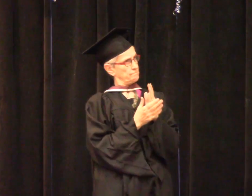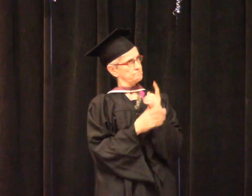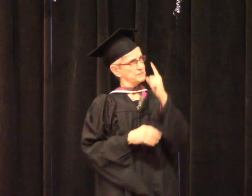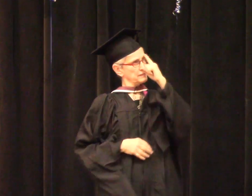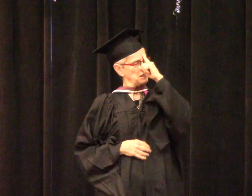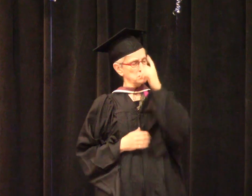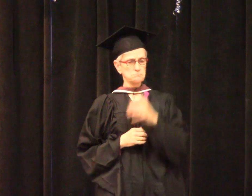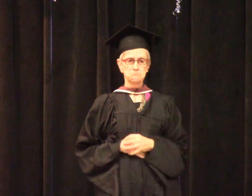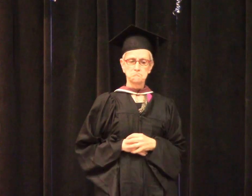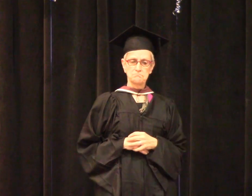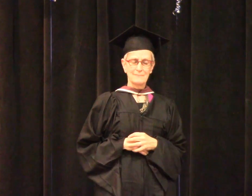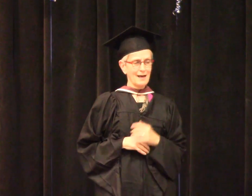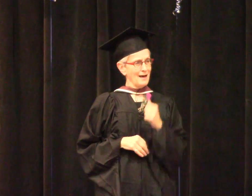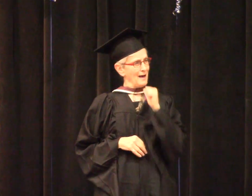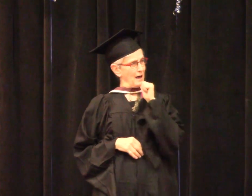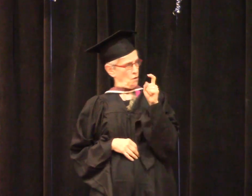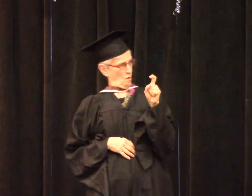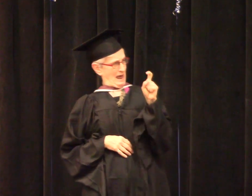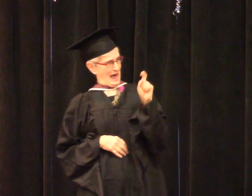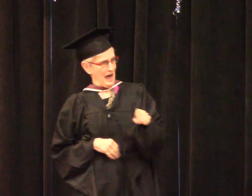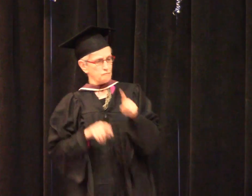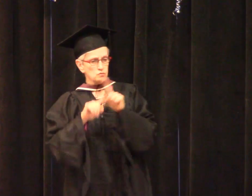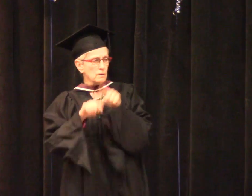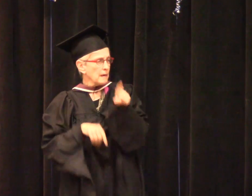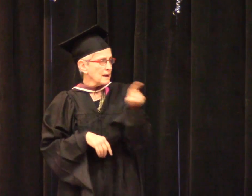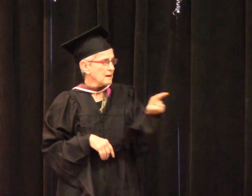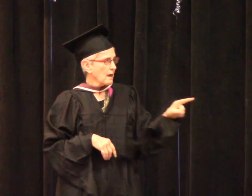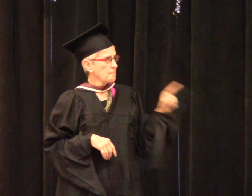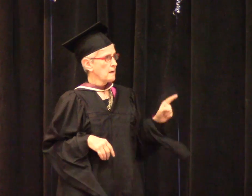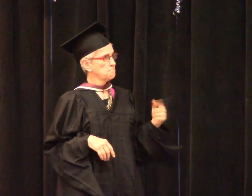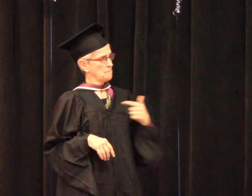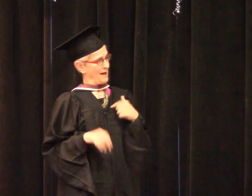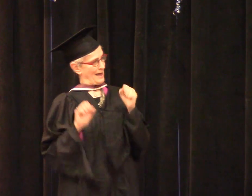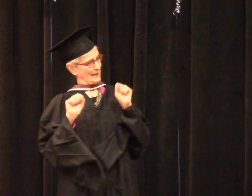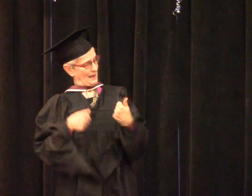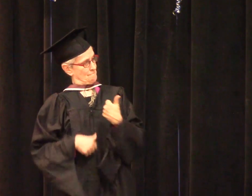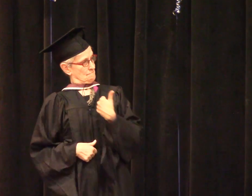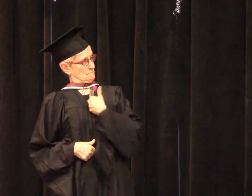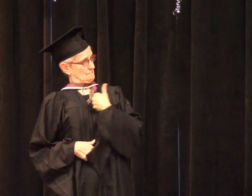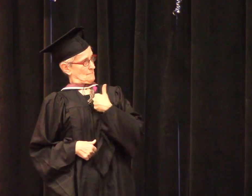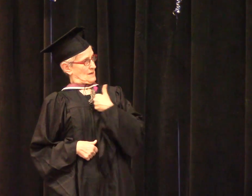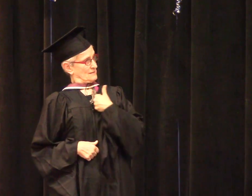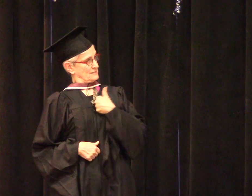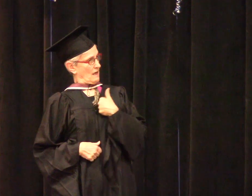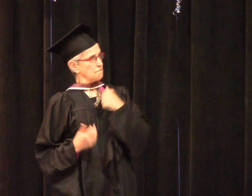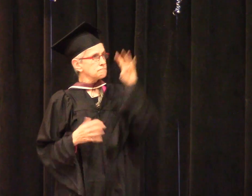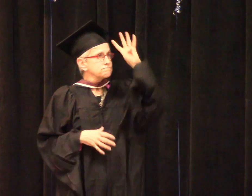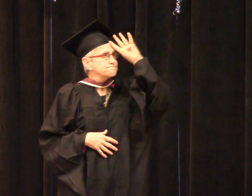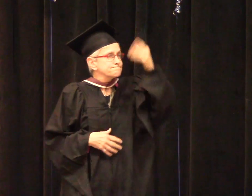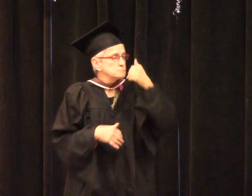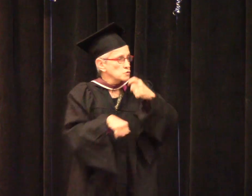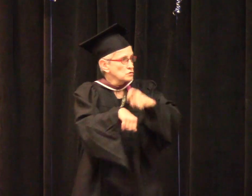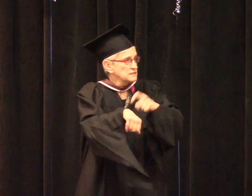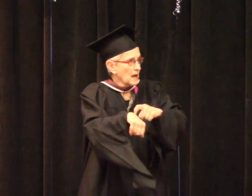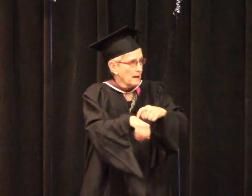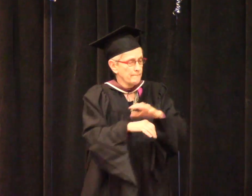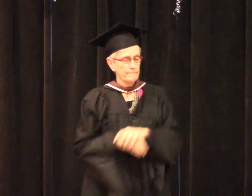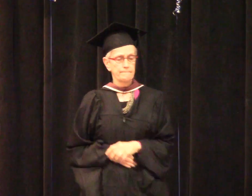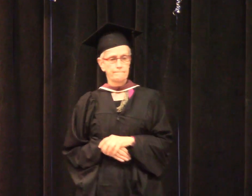But then she stops and thinks. She realizes she doesn't have to depend on everyone else in her family to keep